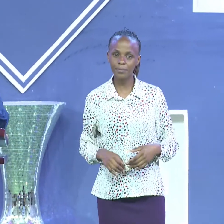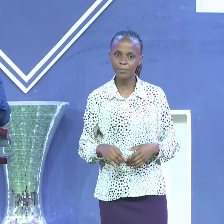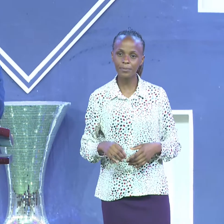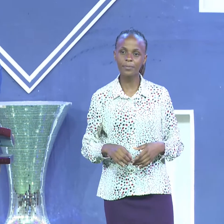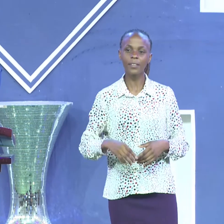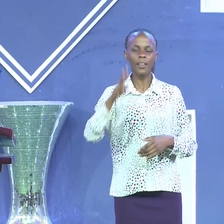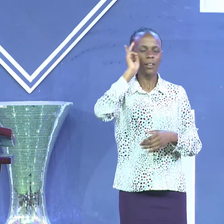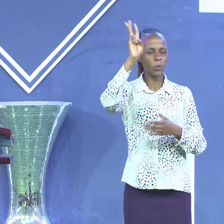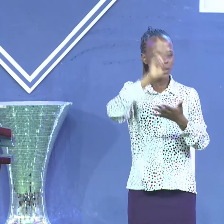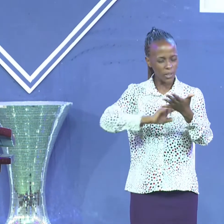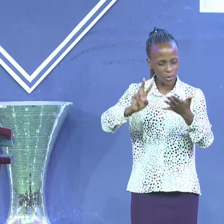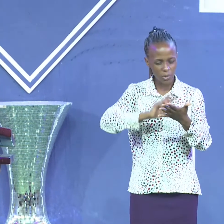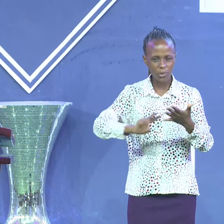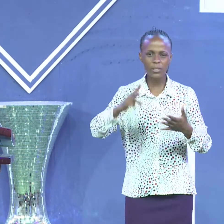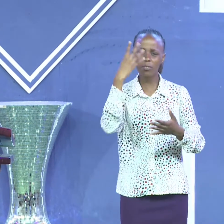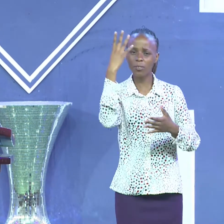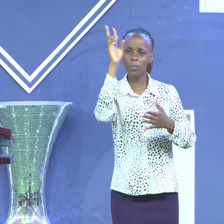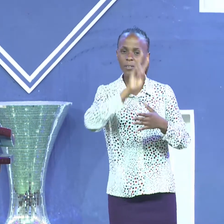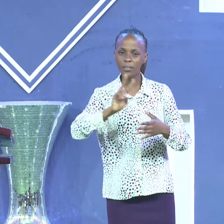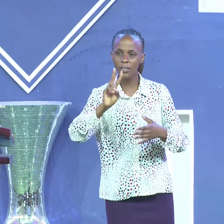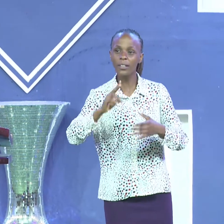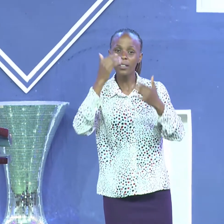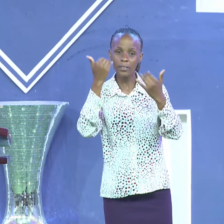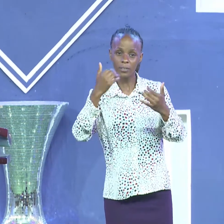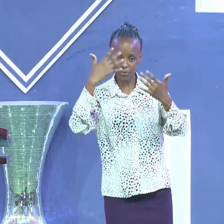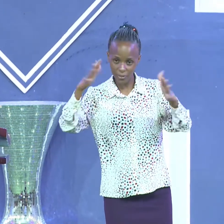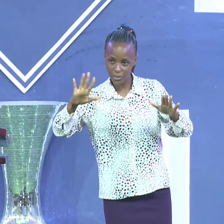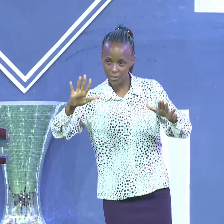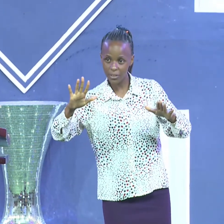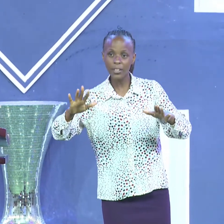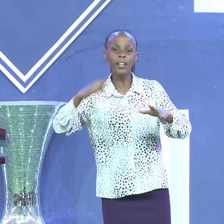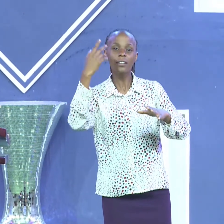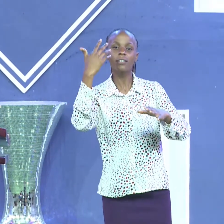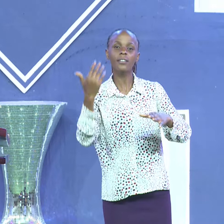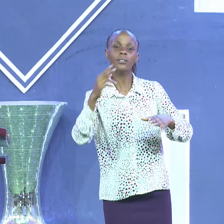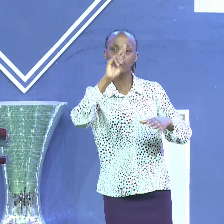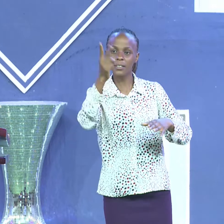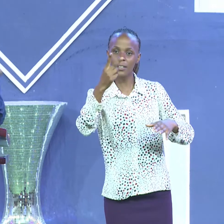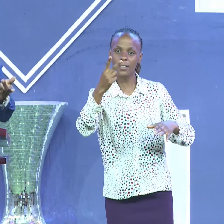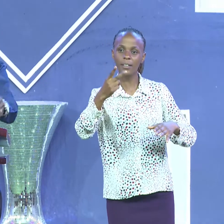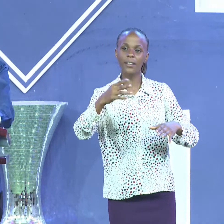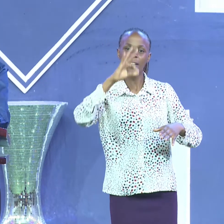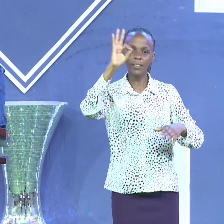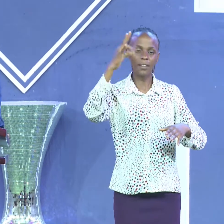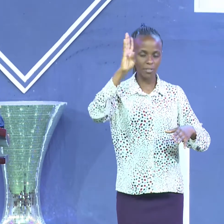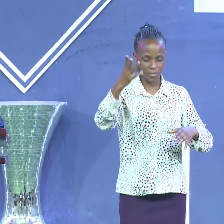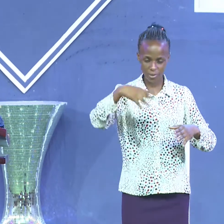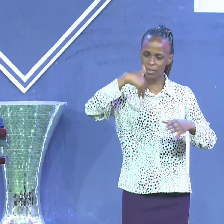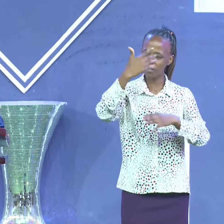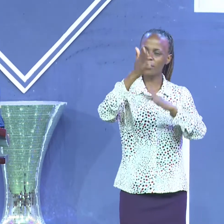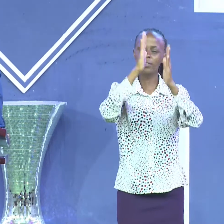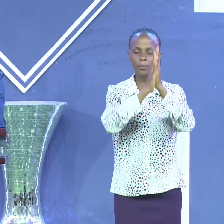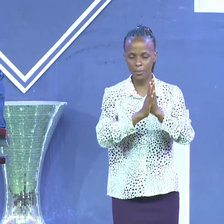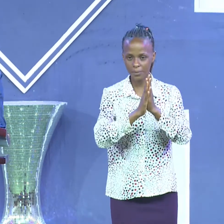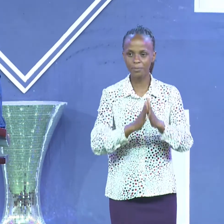Verse 28. I said you're going to read four verses. We read the first one. Now we are reading the second. The third